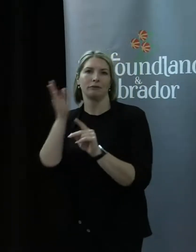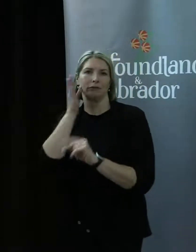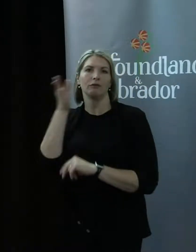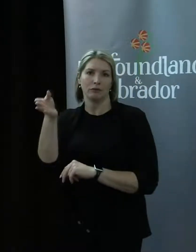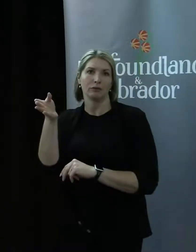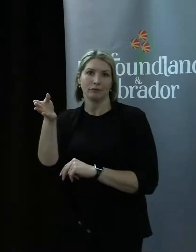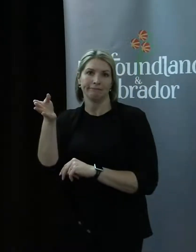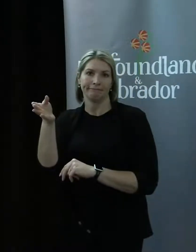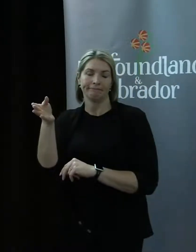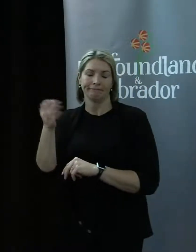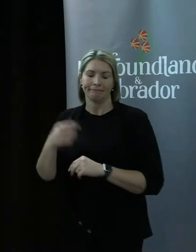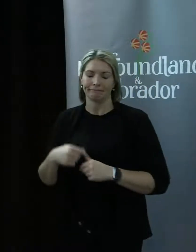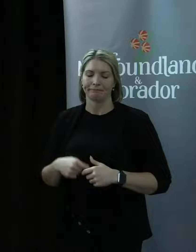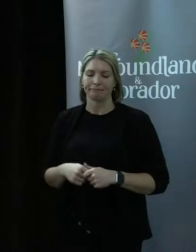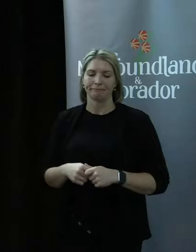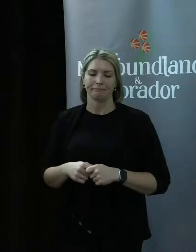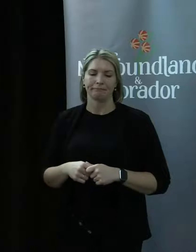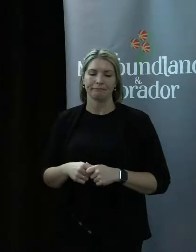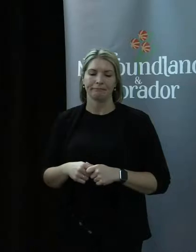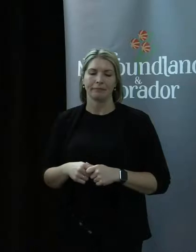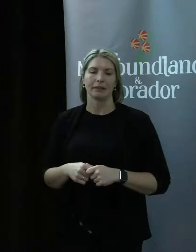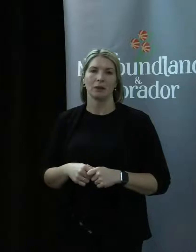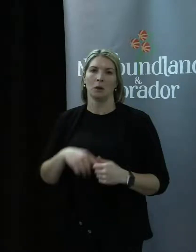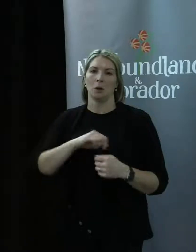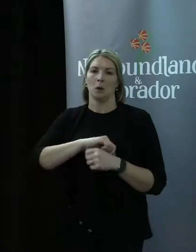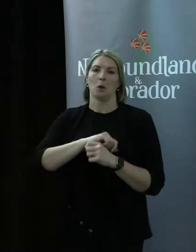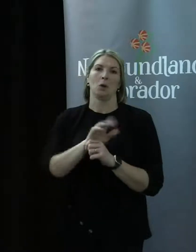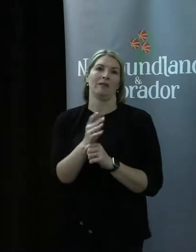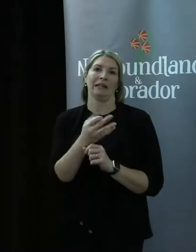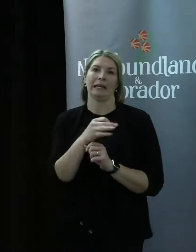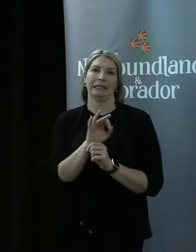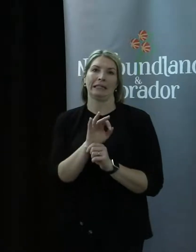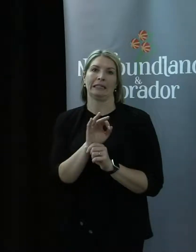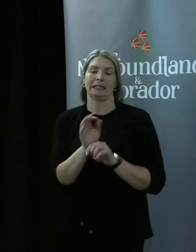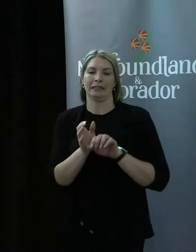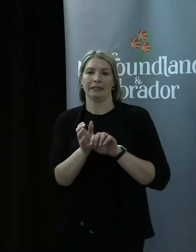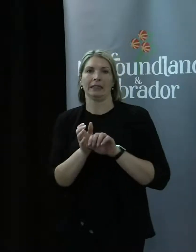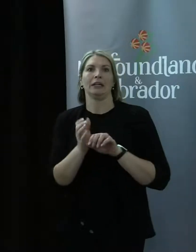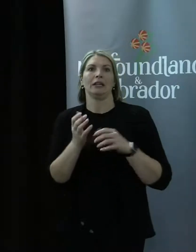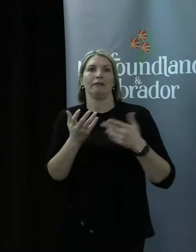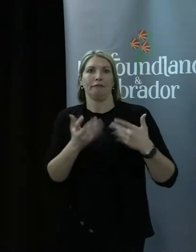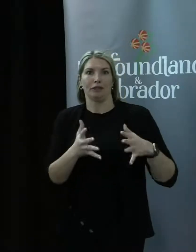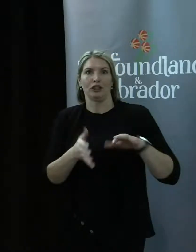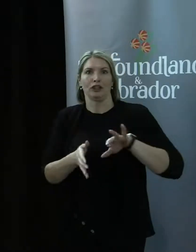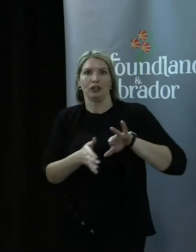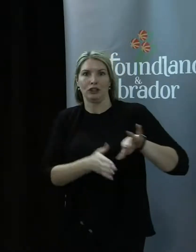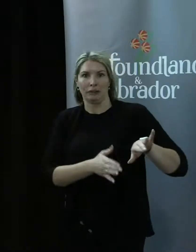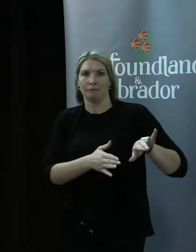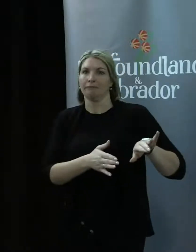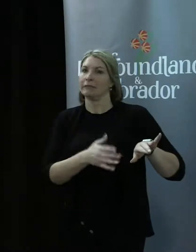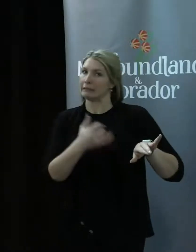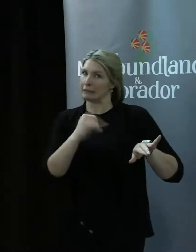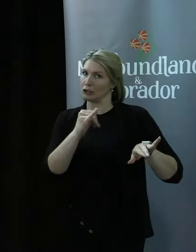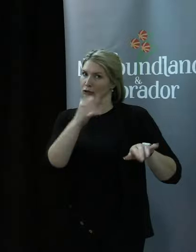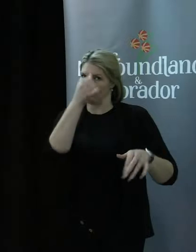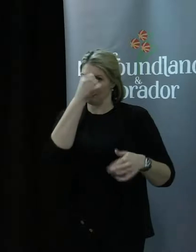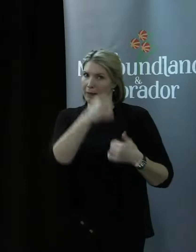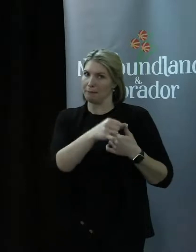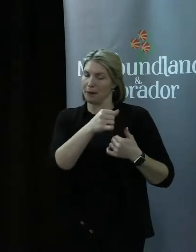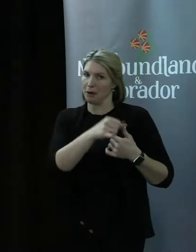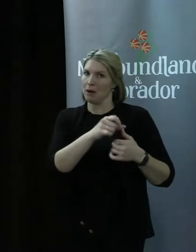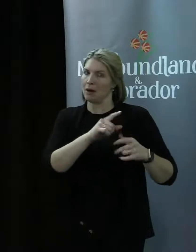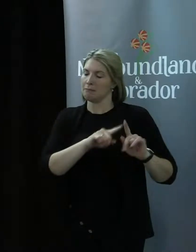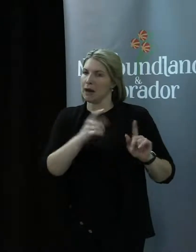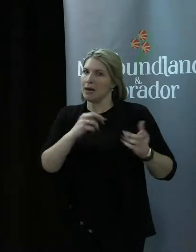industry. In a post-COVID-19 reality, this involved enormous consultation with the